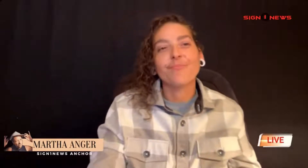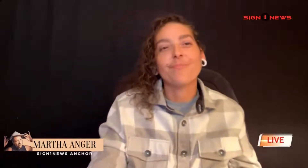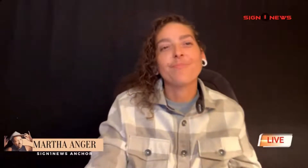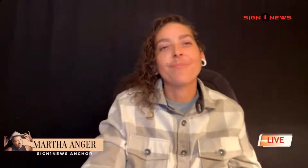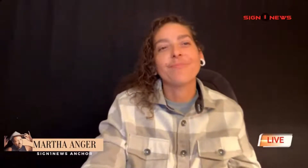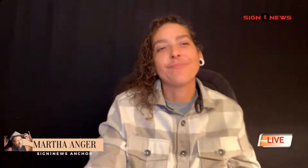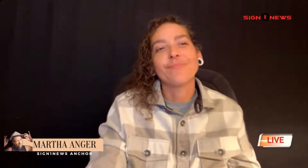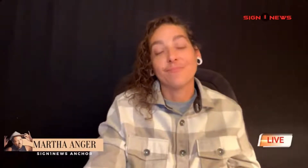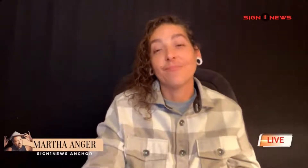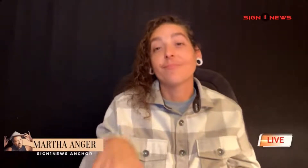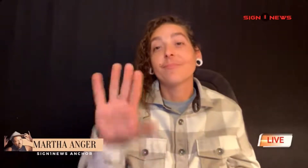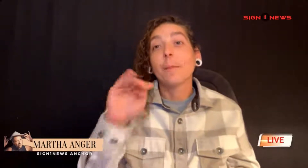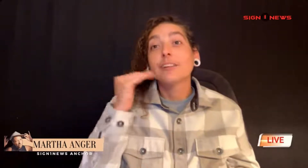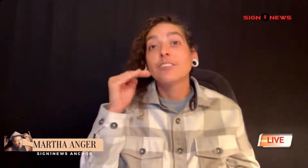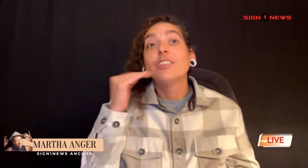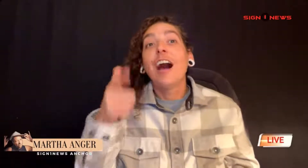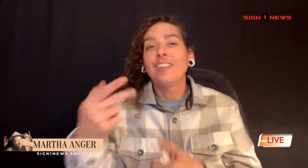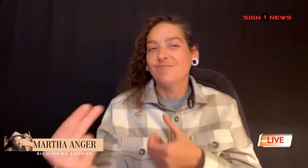musical.